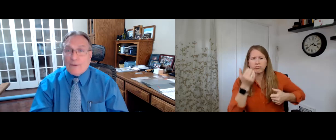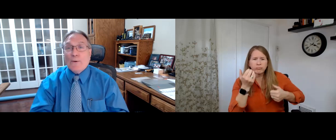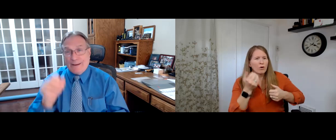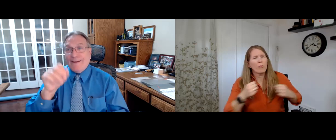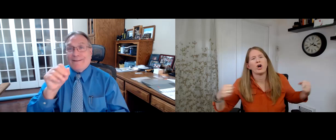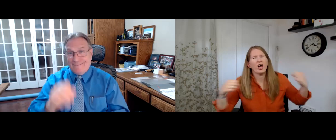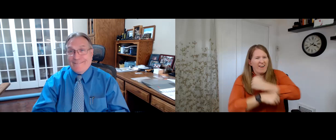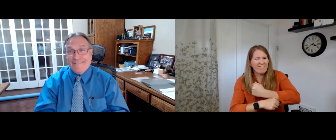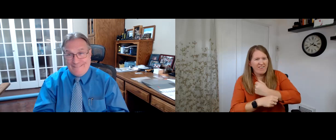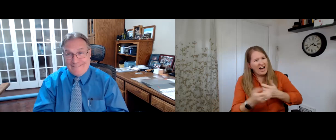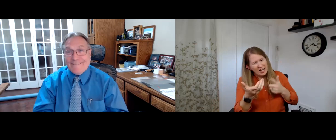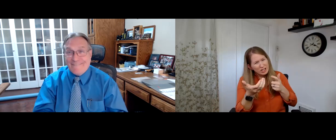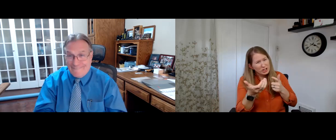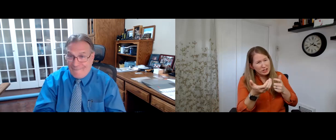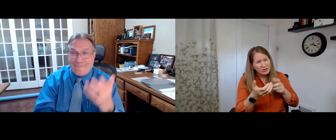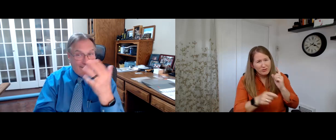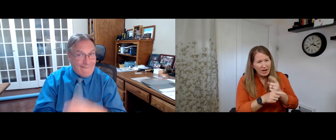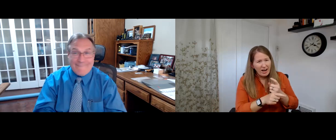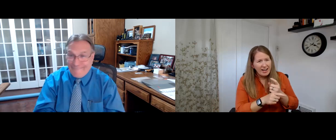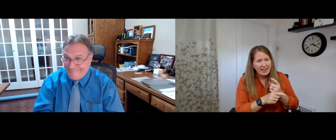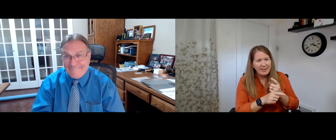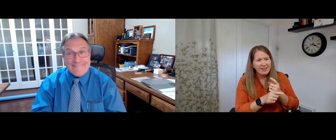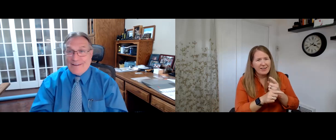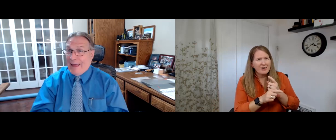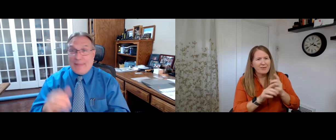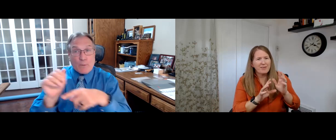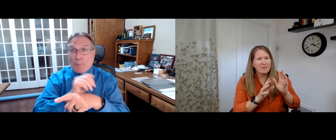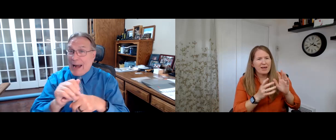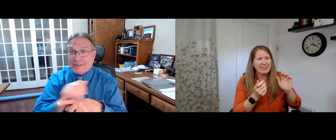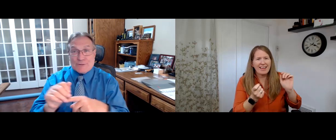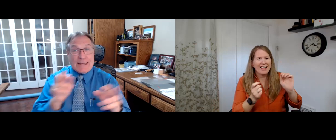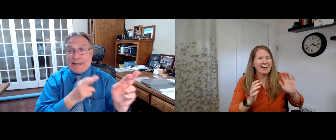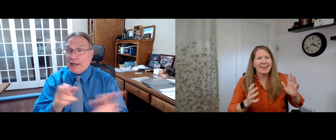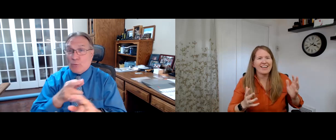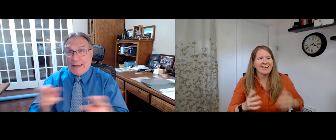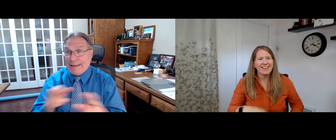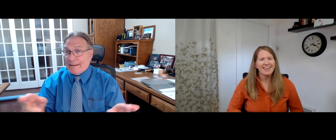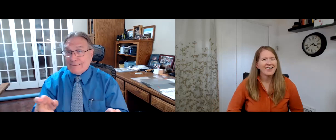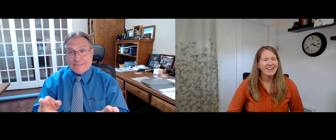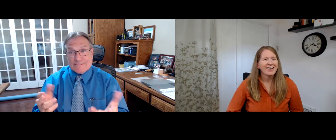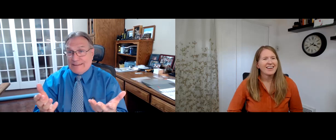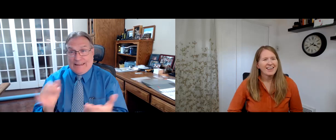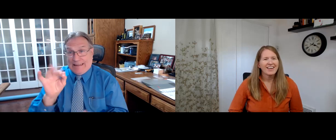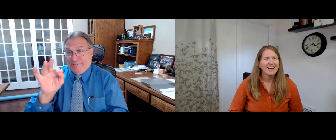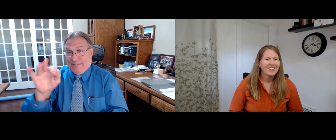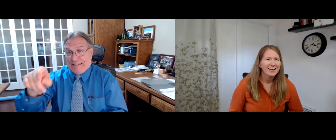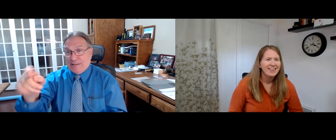Oh yeah. Oh yeah. And they were practicing and getting ready if they need